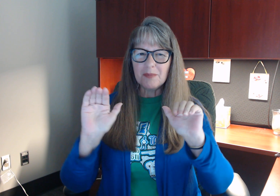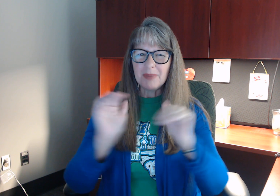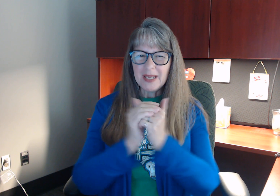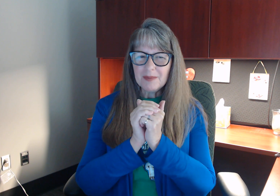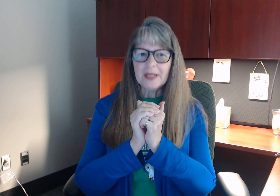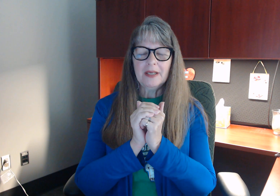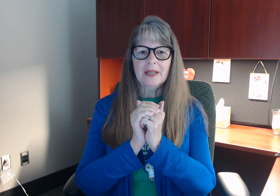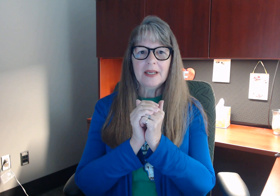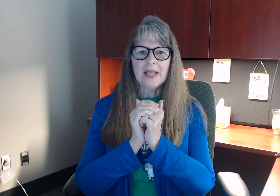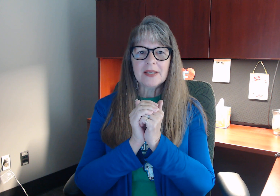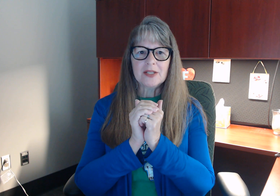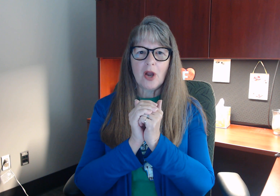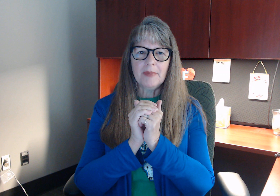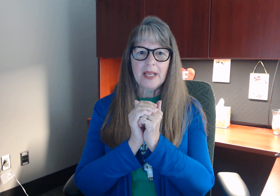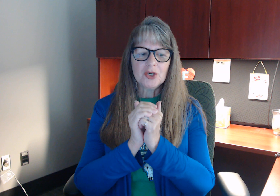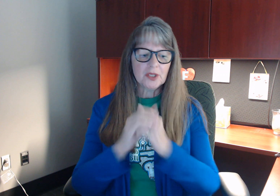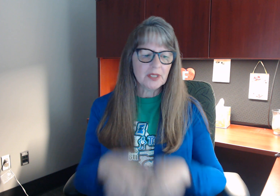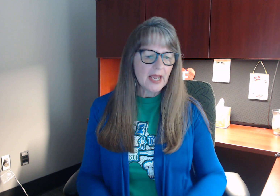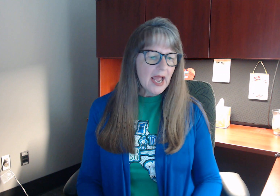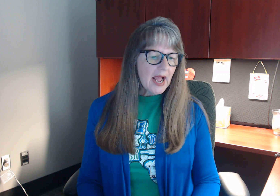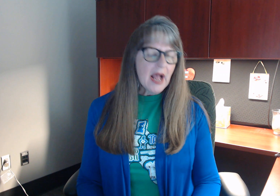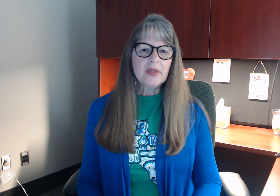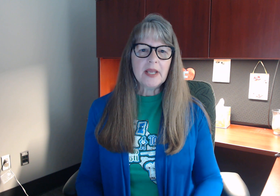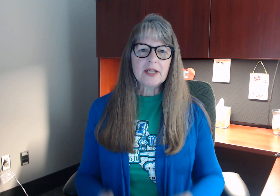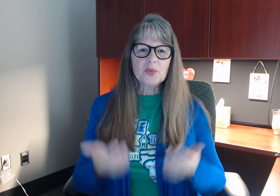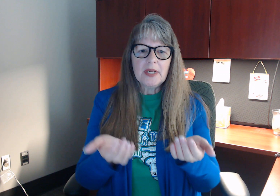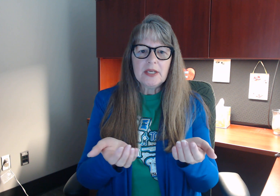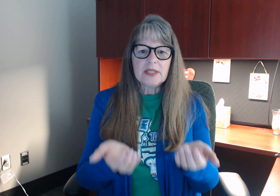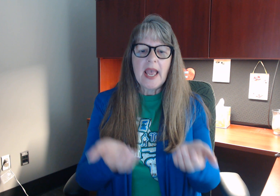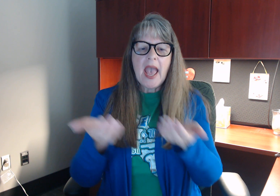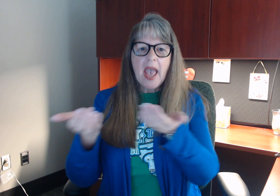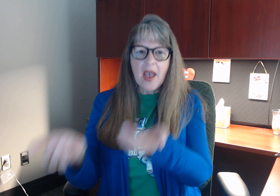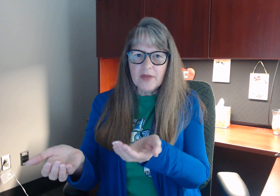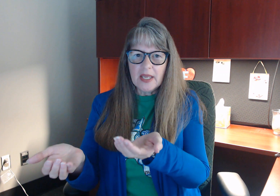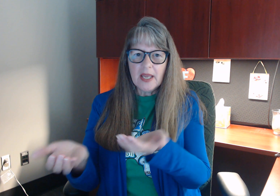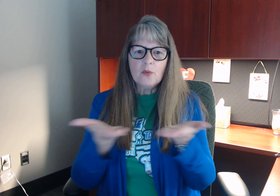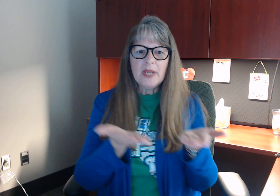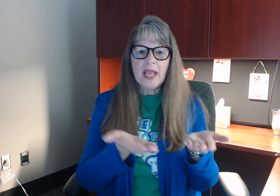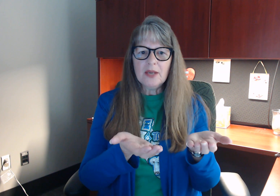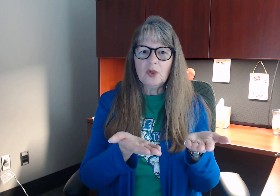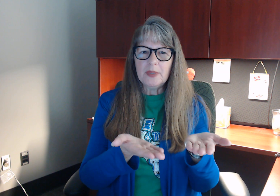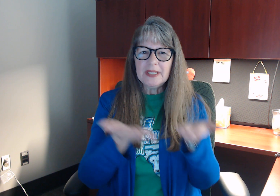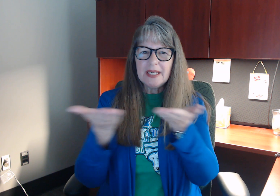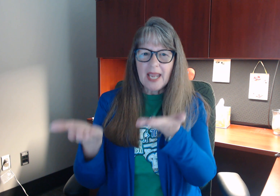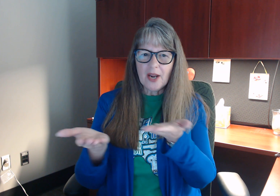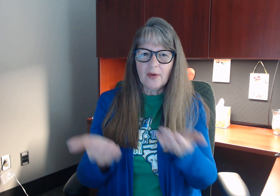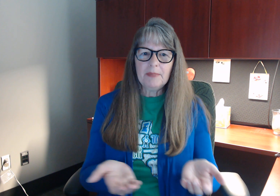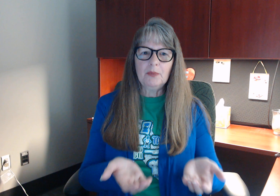B, but it's a combination. And the next one is heavy. We did carry, but when you